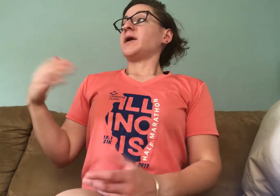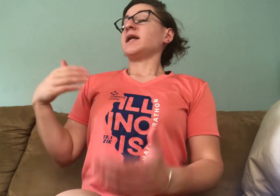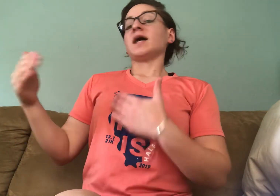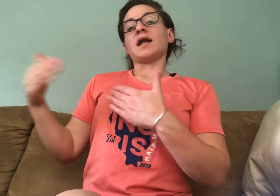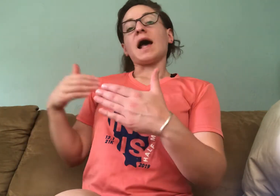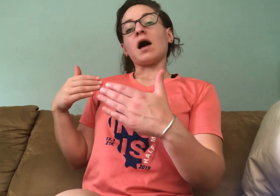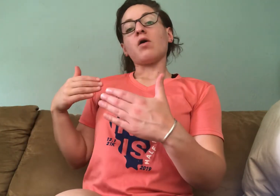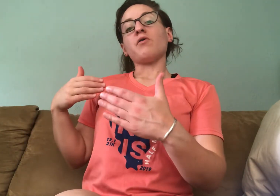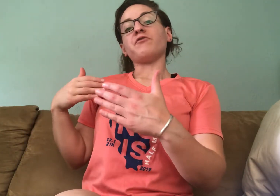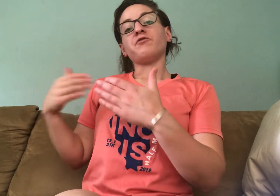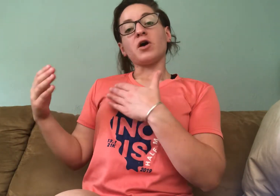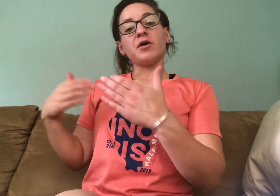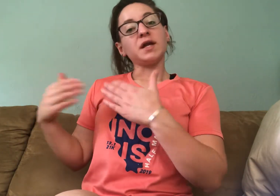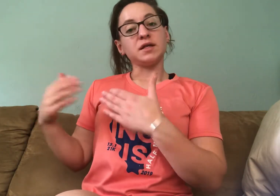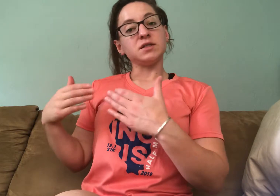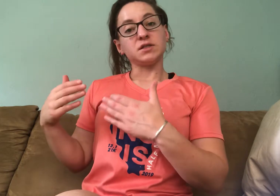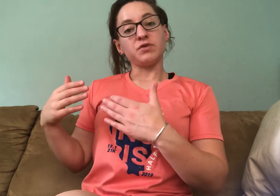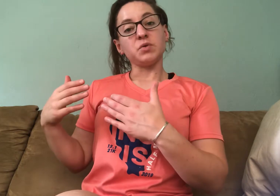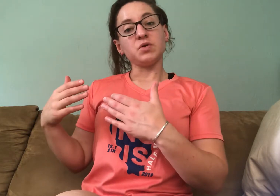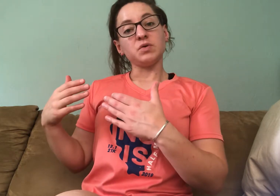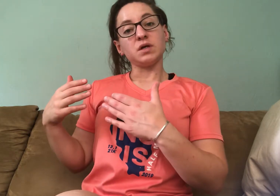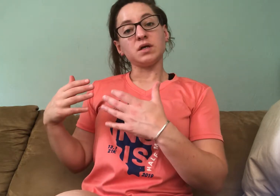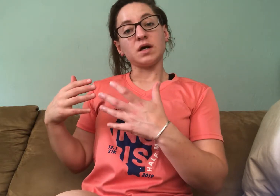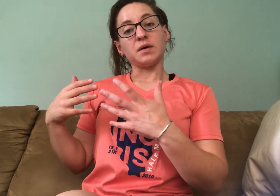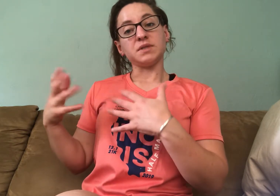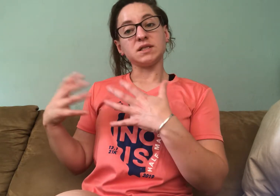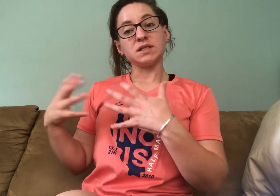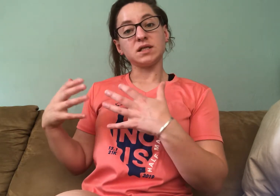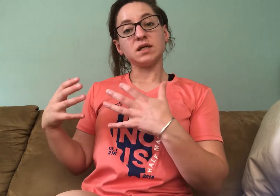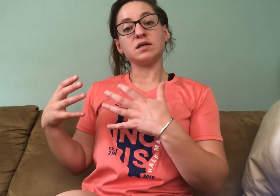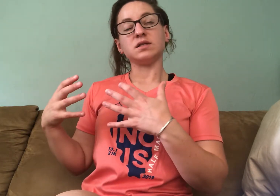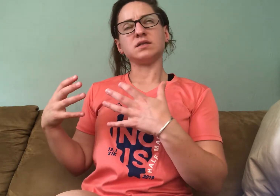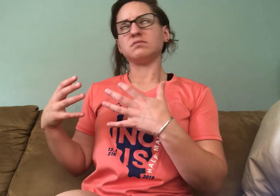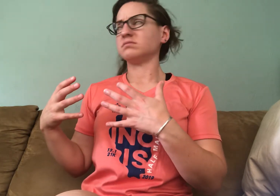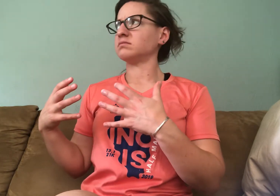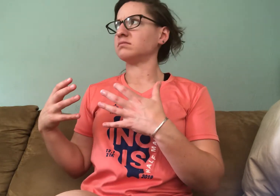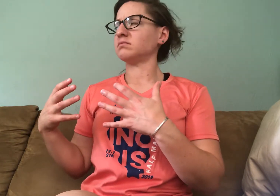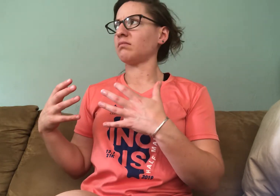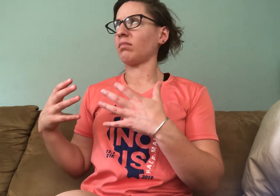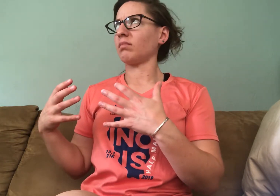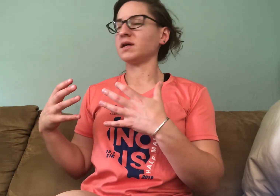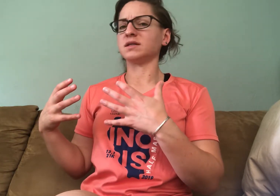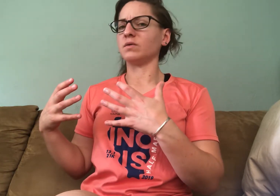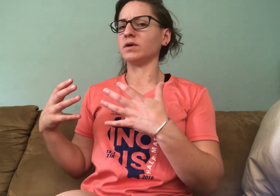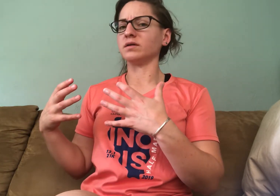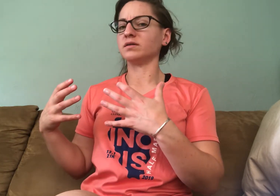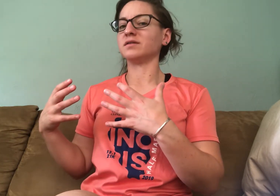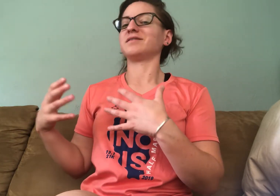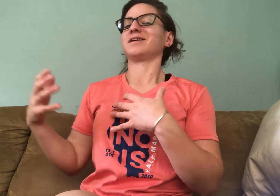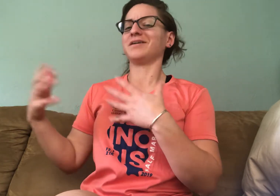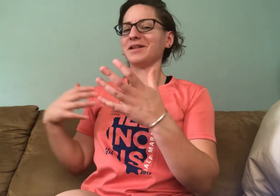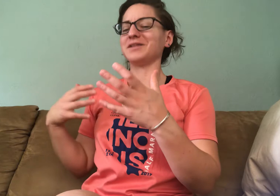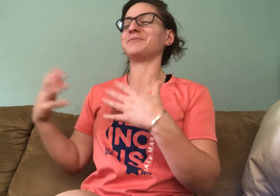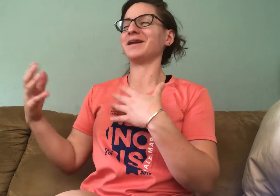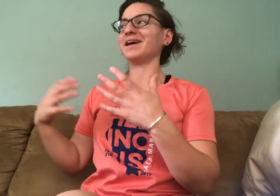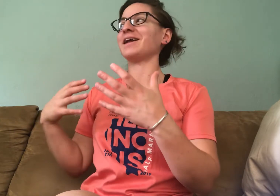Depending on how far it is from you, distantly, that's not a word. Depending on how